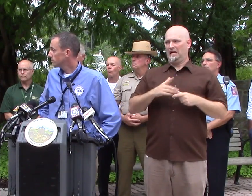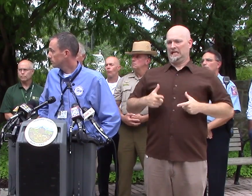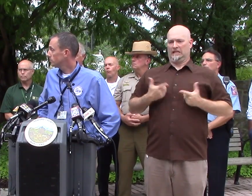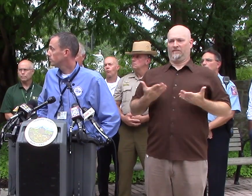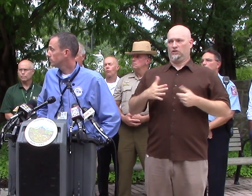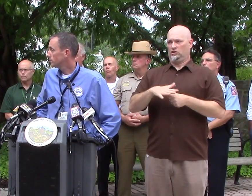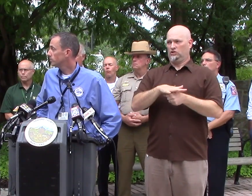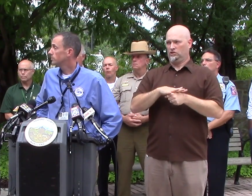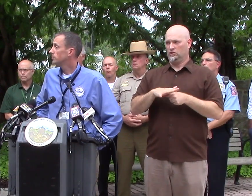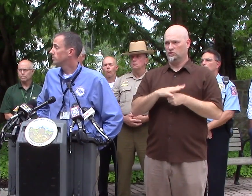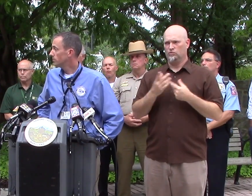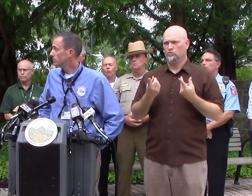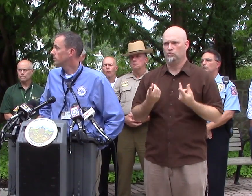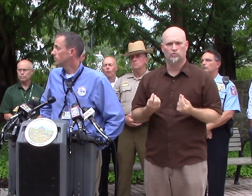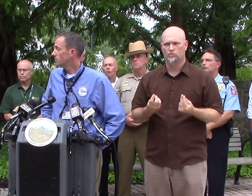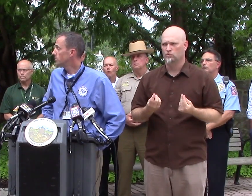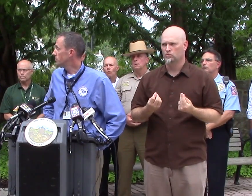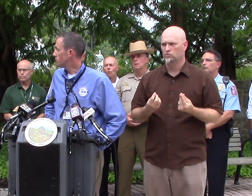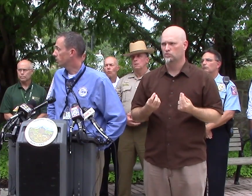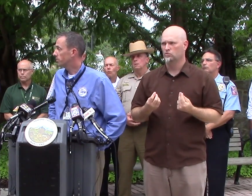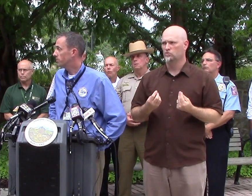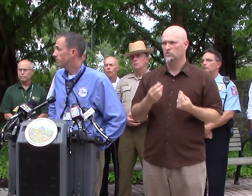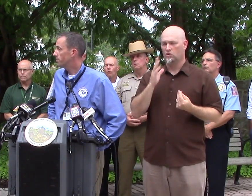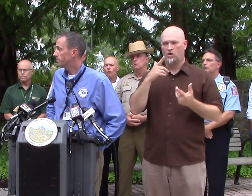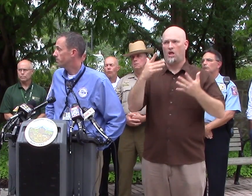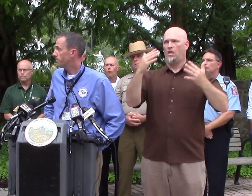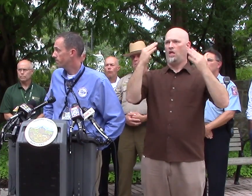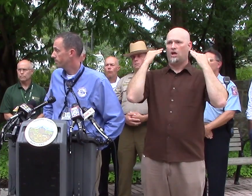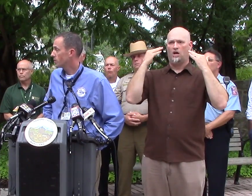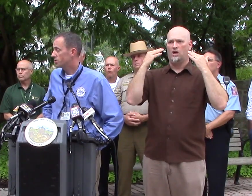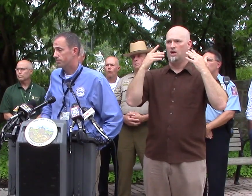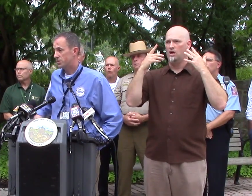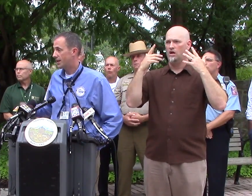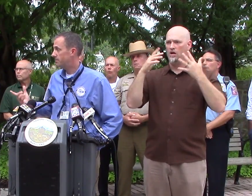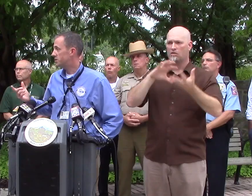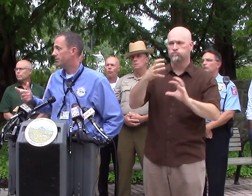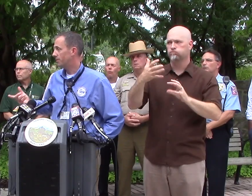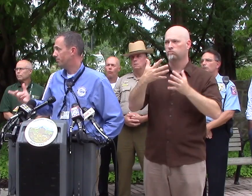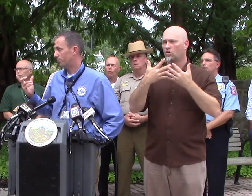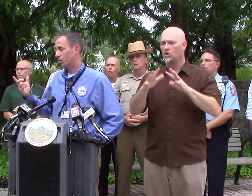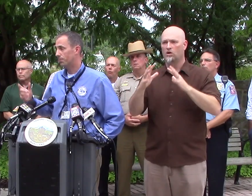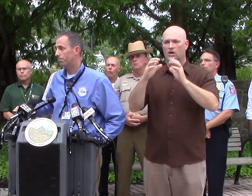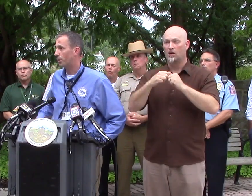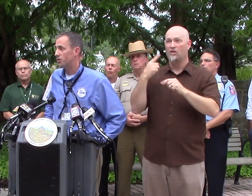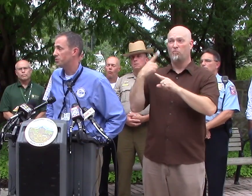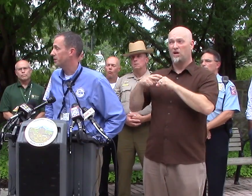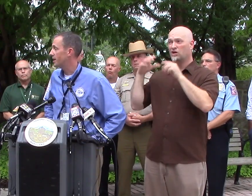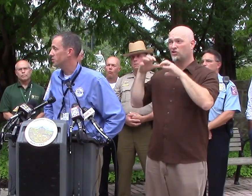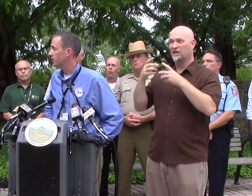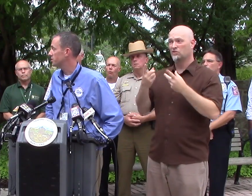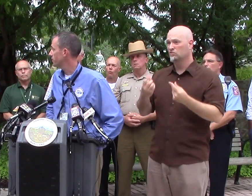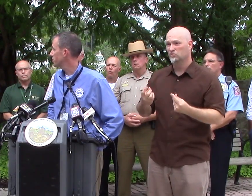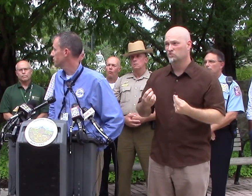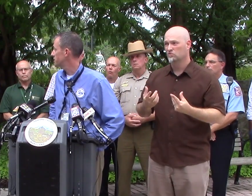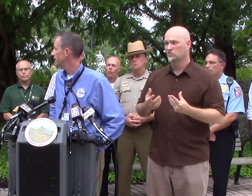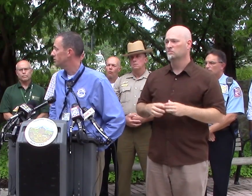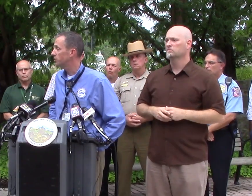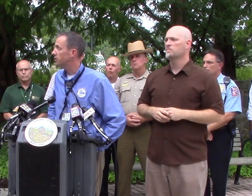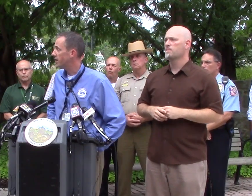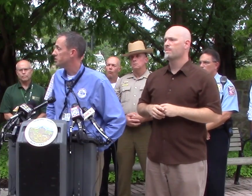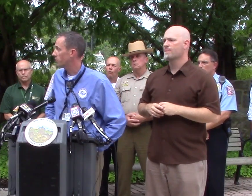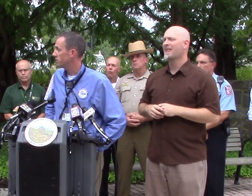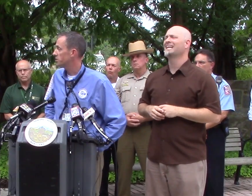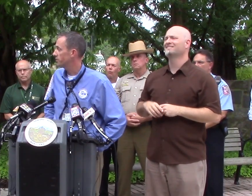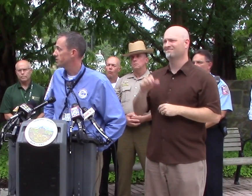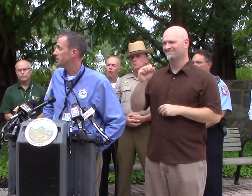since they're already, dealing with unstable Sure. structures and that kind of thing. But yeah, for State, we're partners with the National Weather Service, so stay